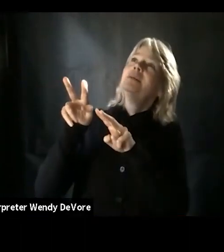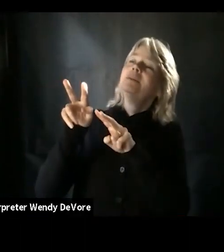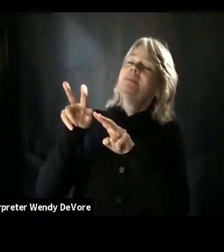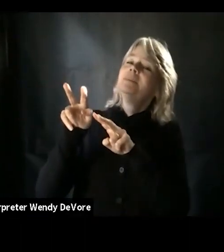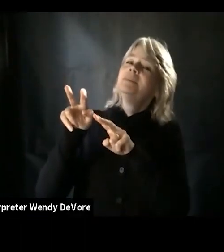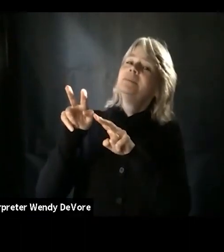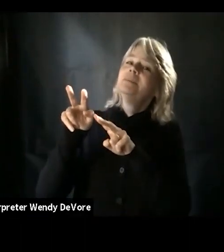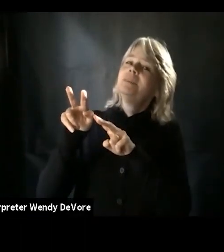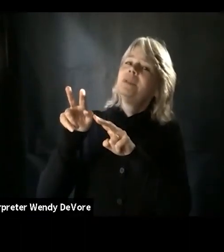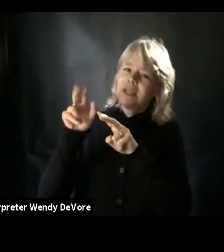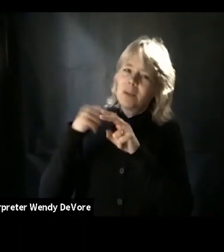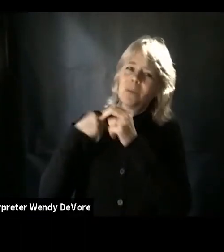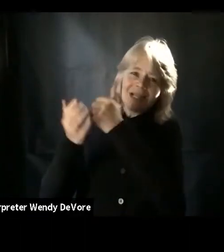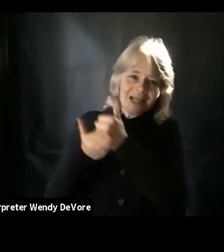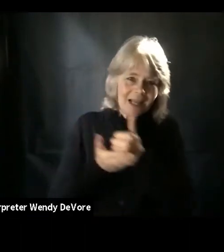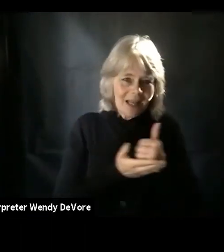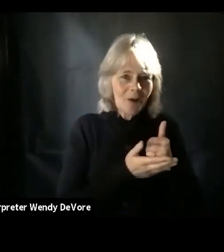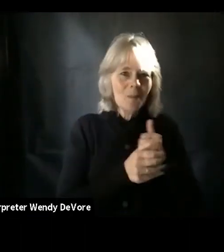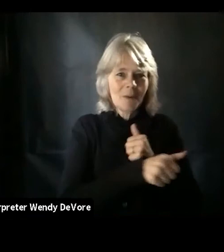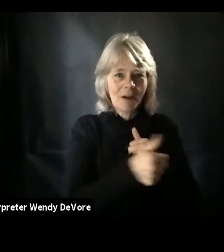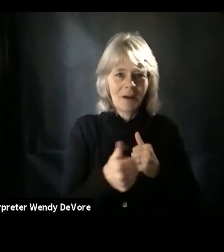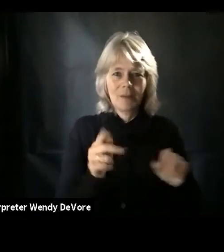We can help take care of others